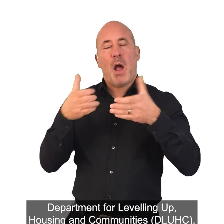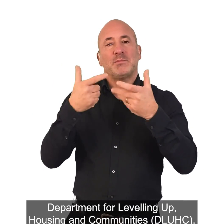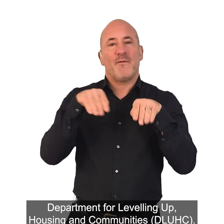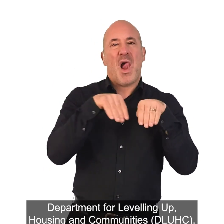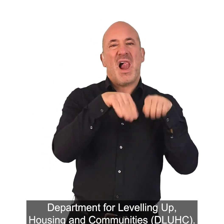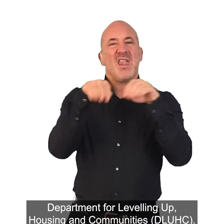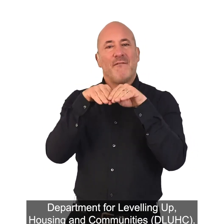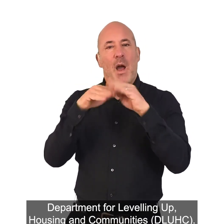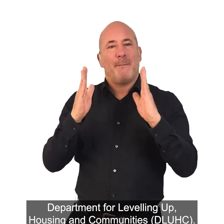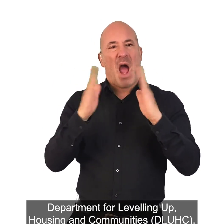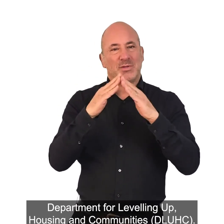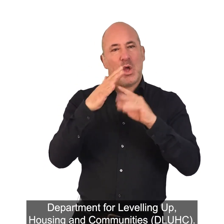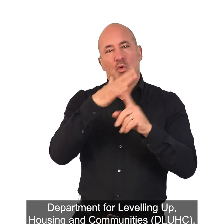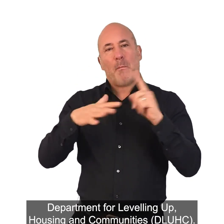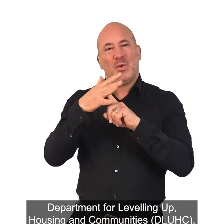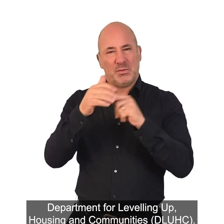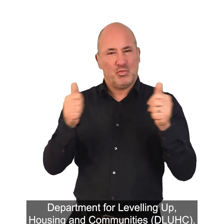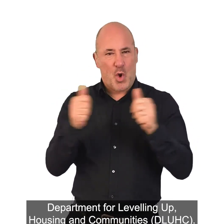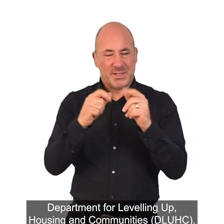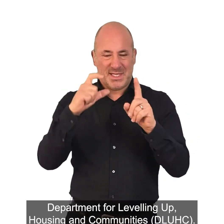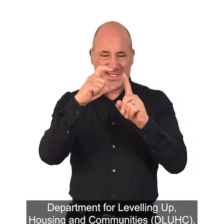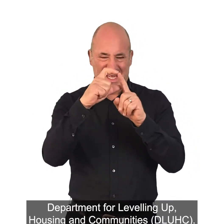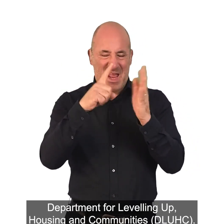Up, Housing and Communities, DLUHC.